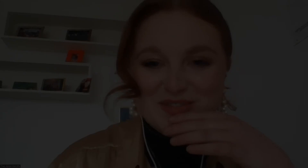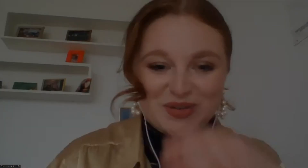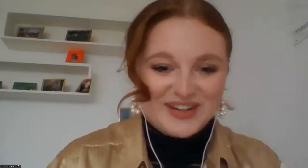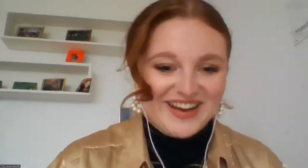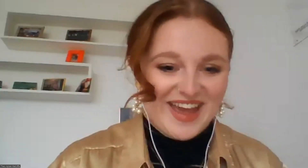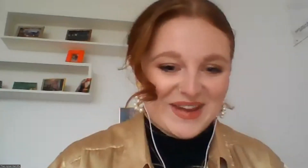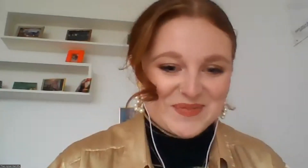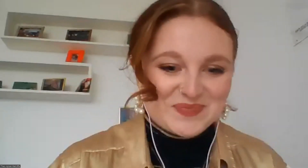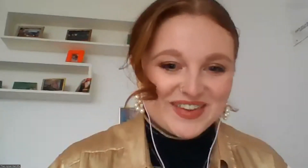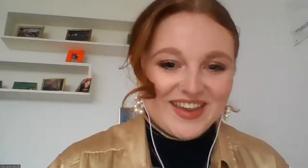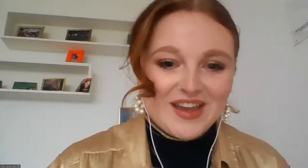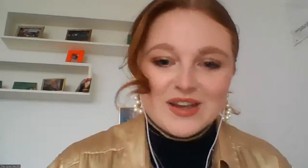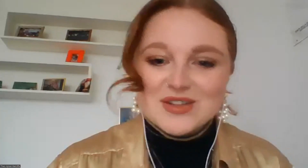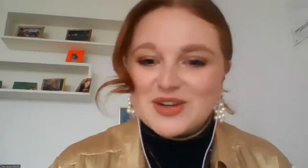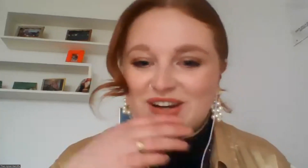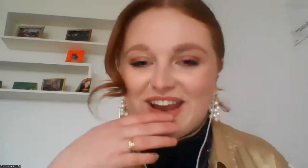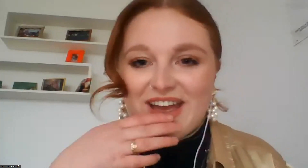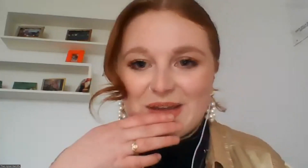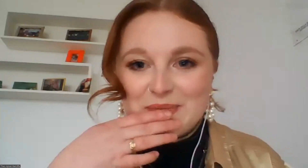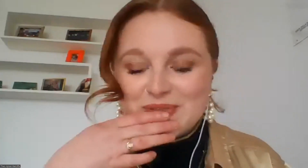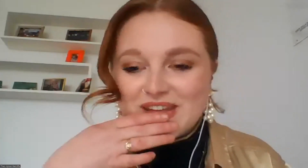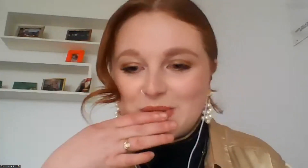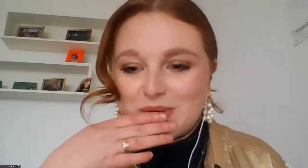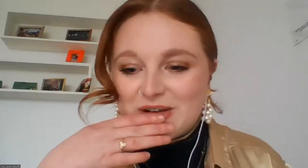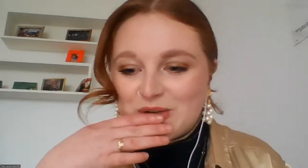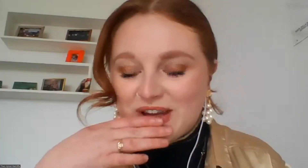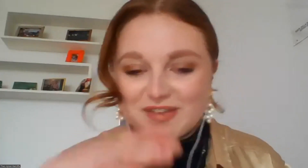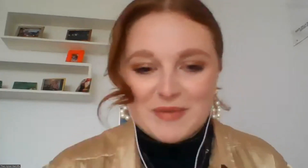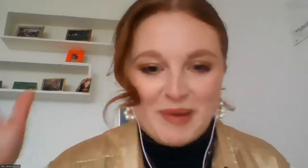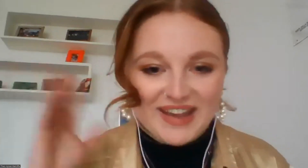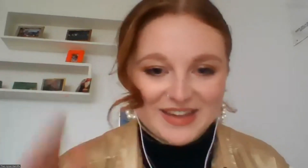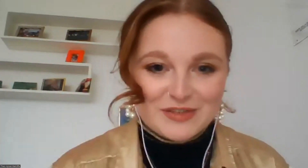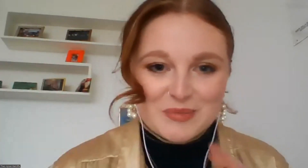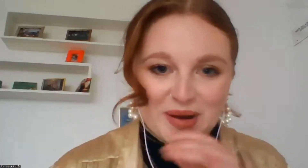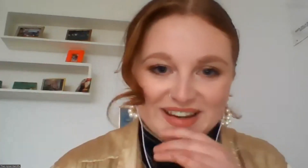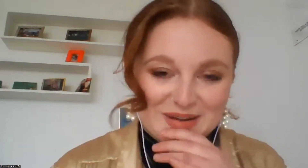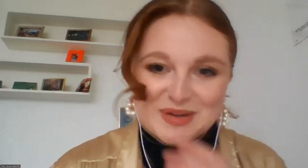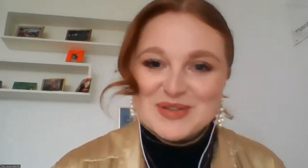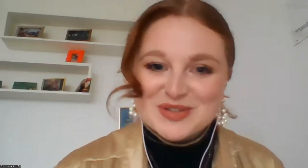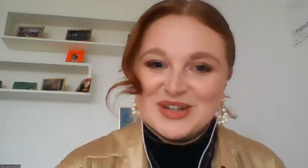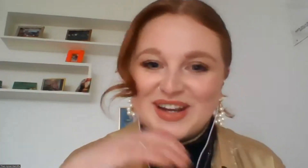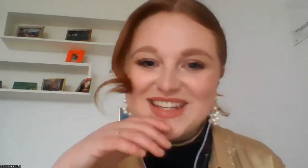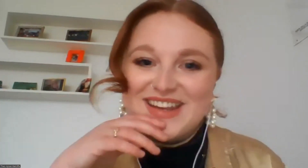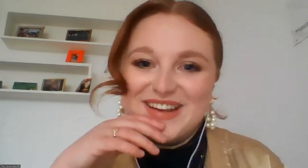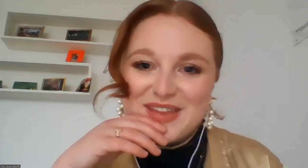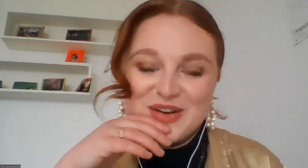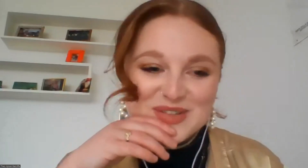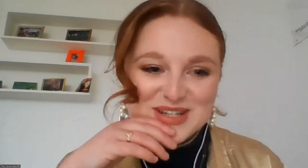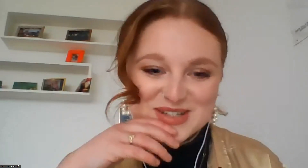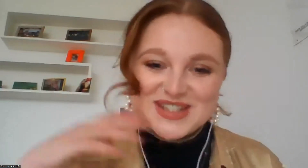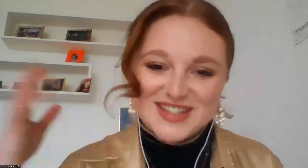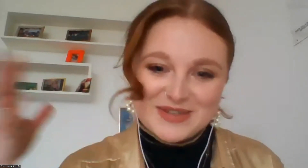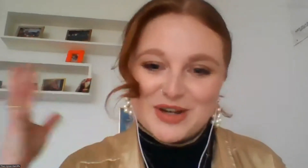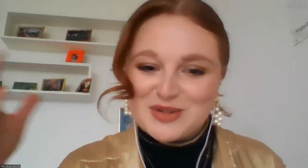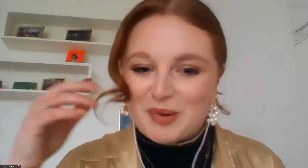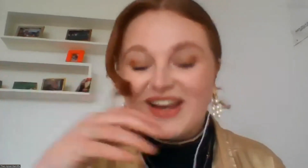Thank you, everyone. Sorry, we're all kind of coming back in from break now, but it was really great to hear that the